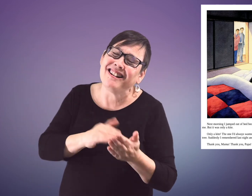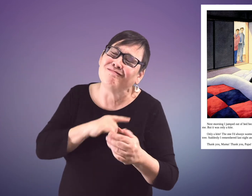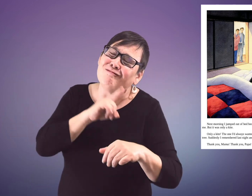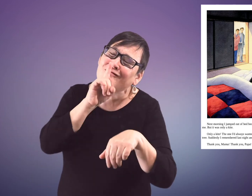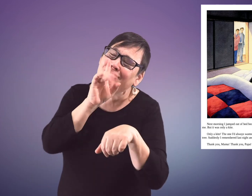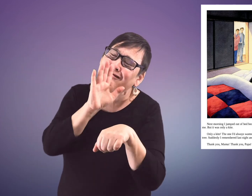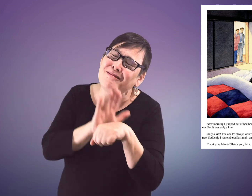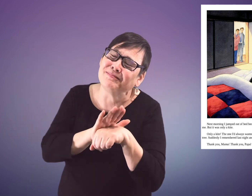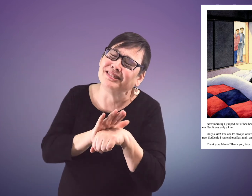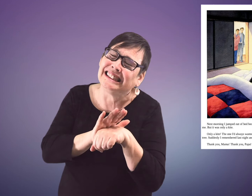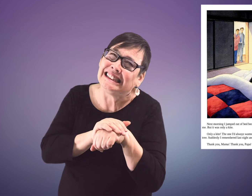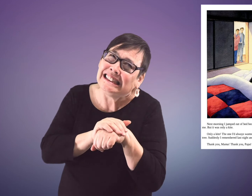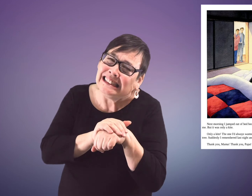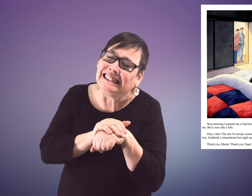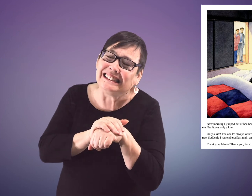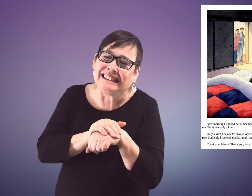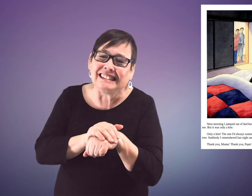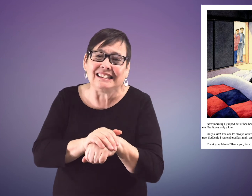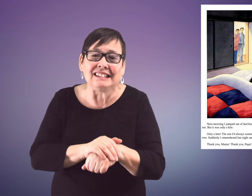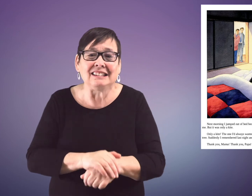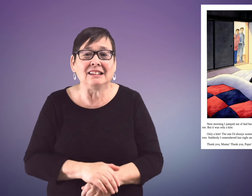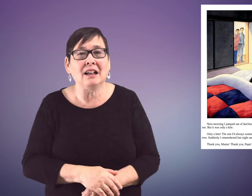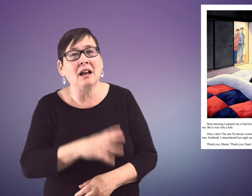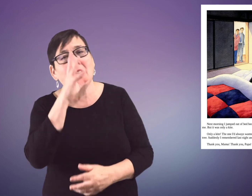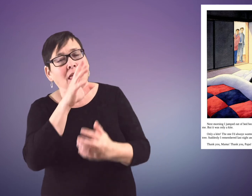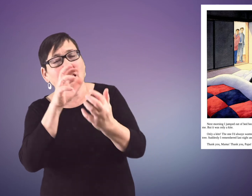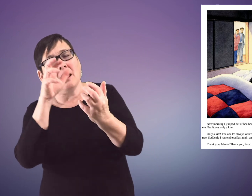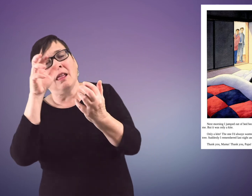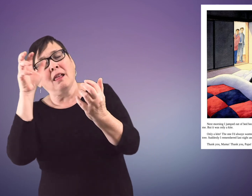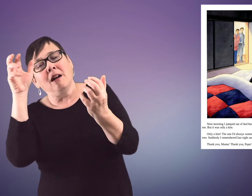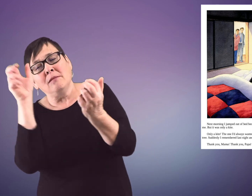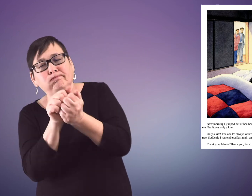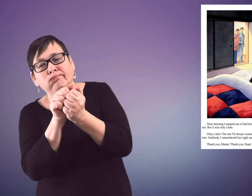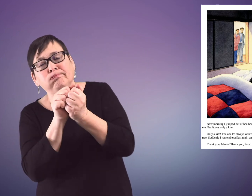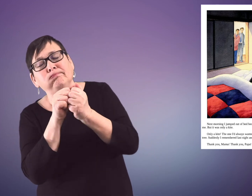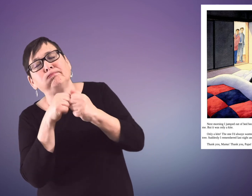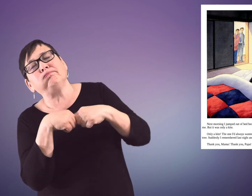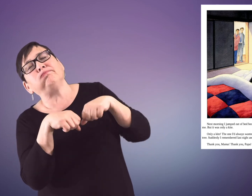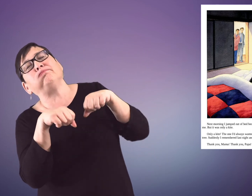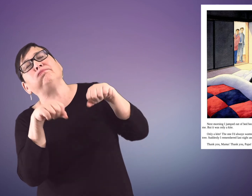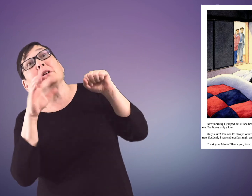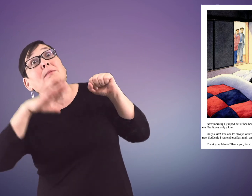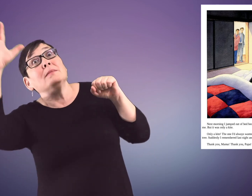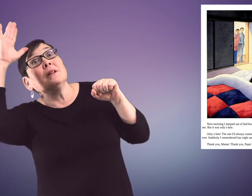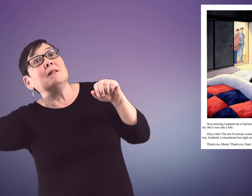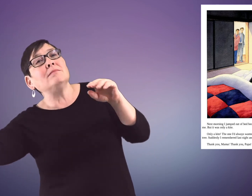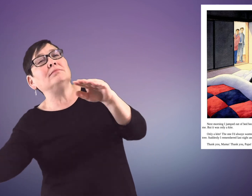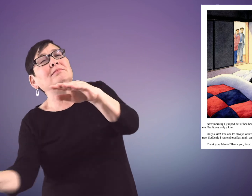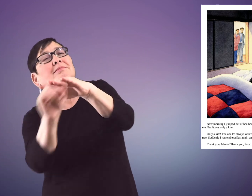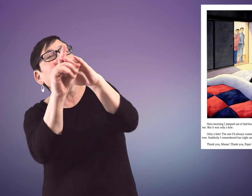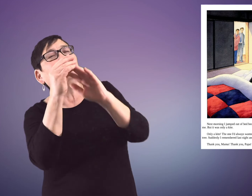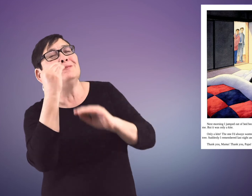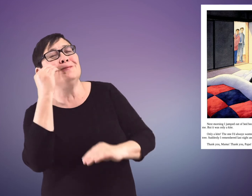the pond again. I promised. I was fast asleep when Papa came